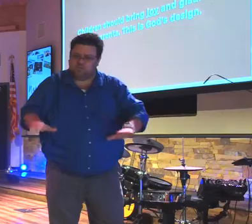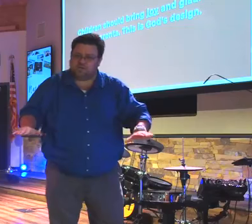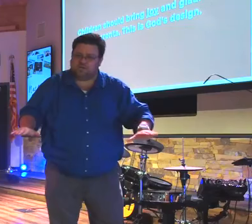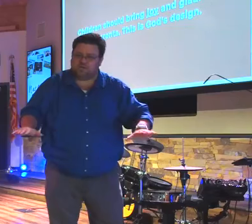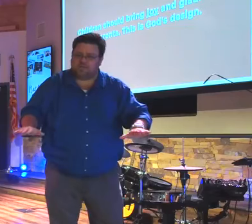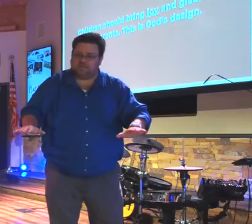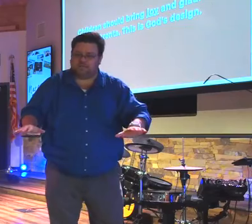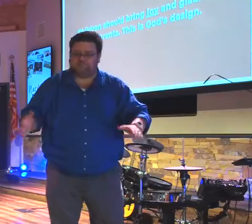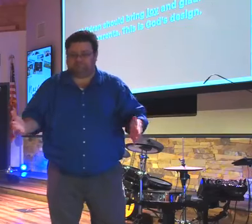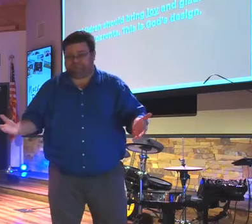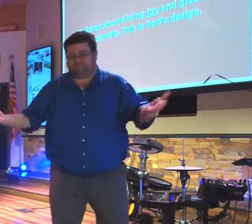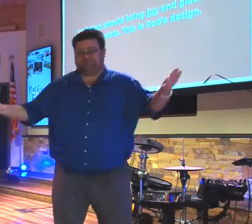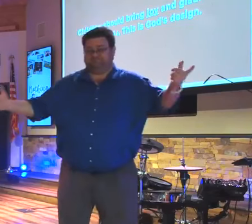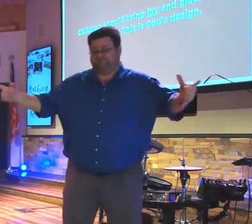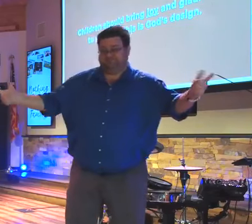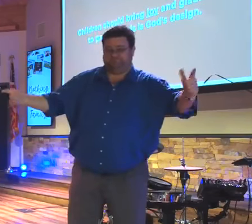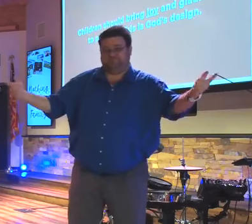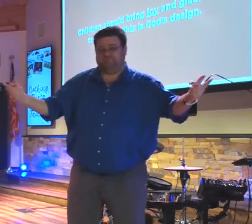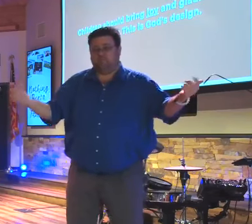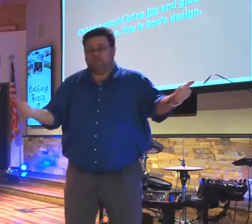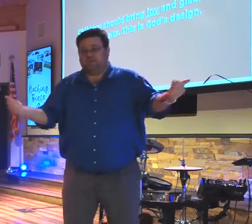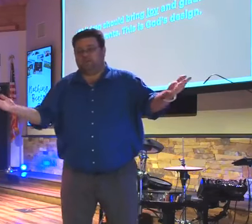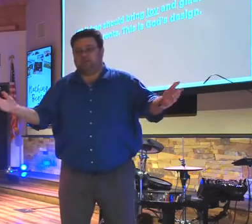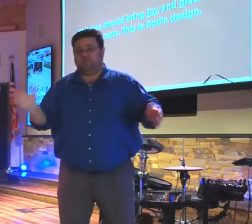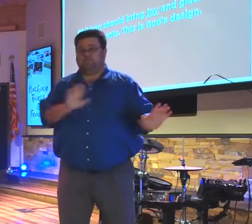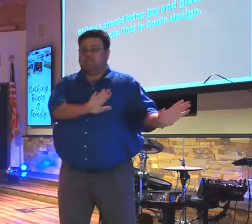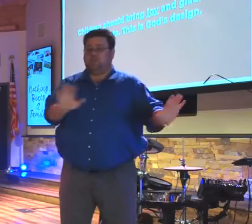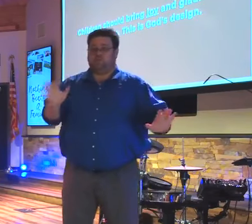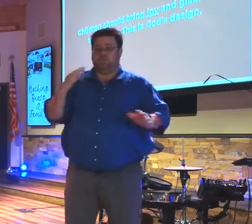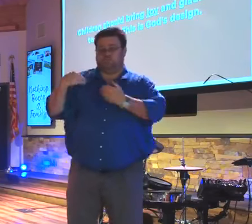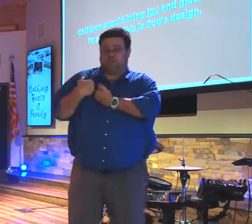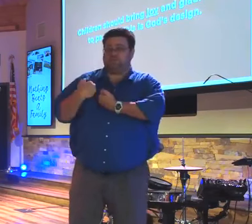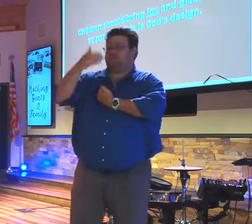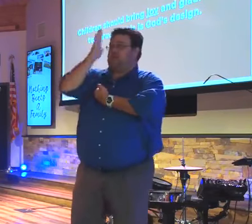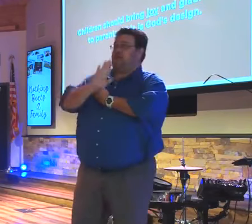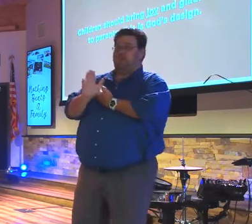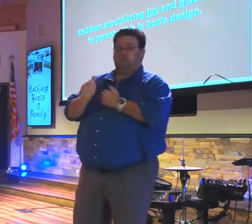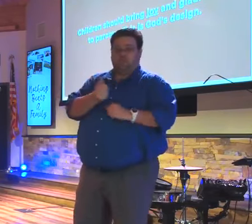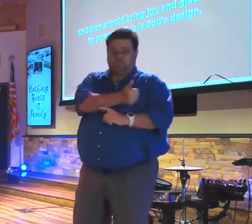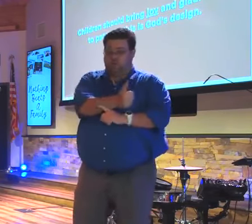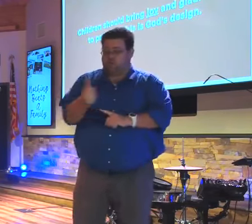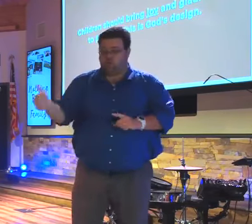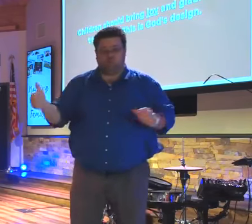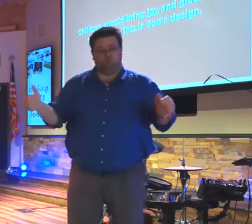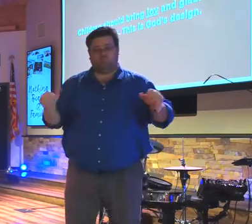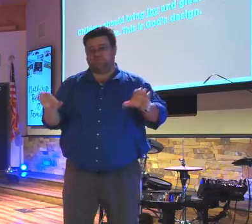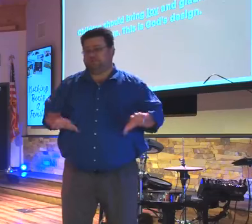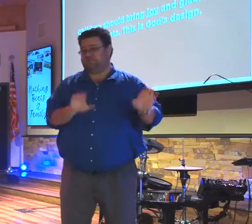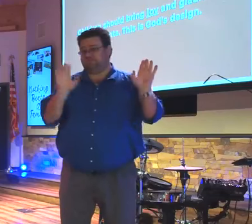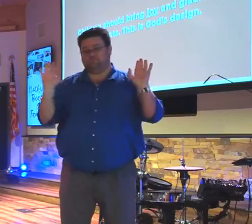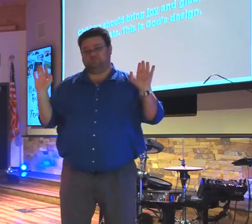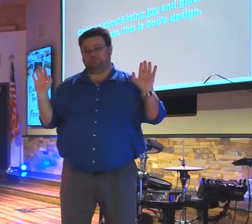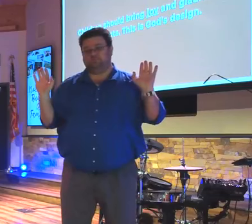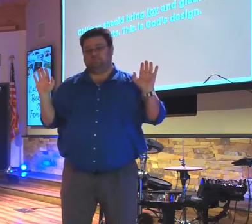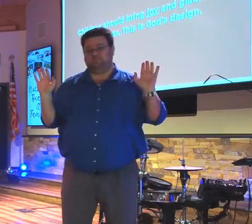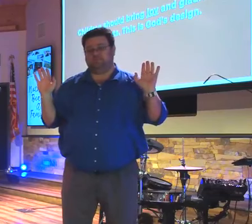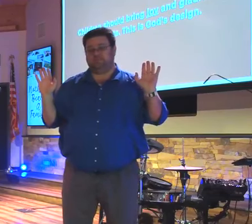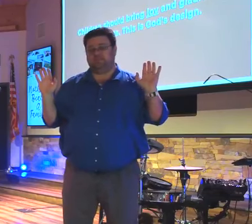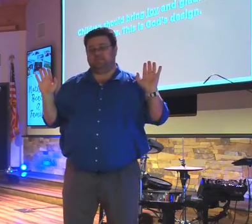then responsible to God for their own actions once they become adults. There are